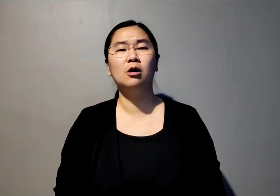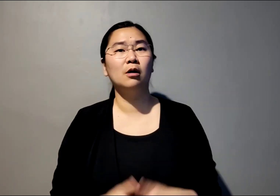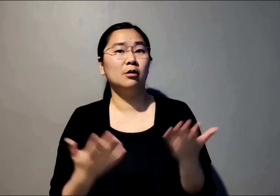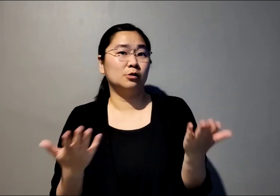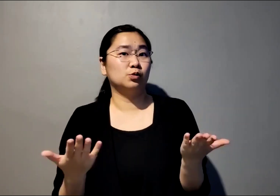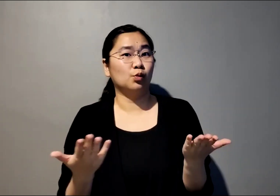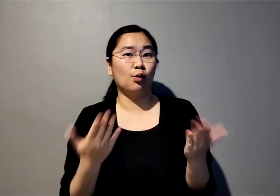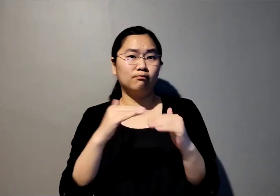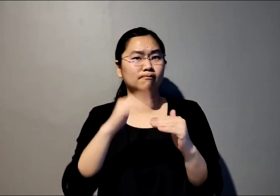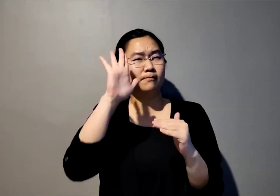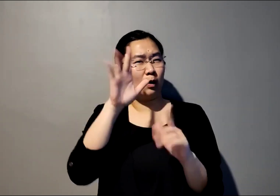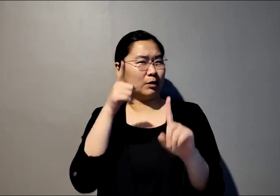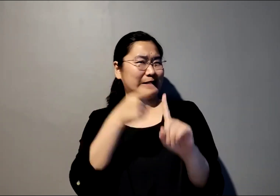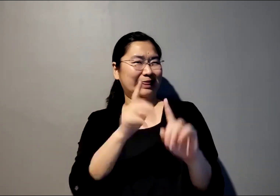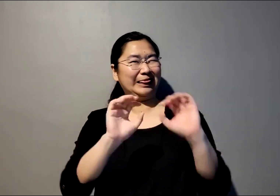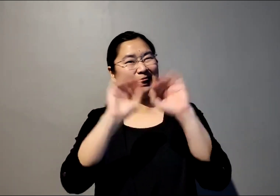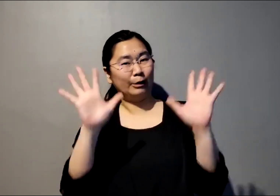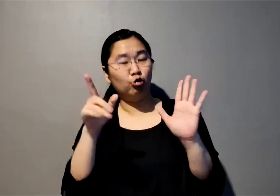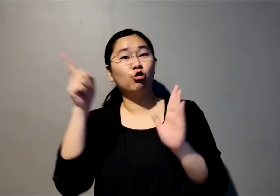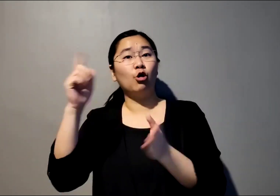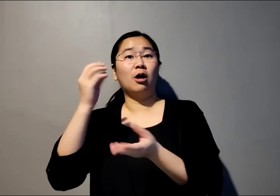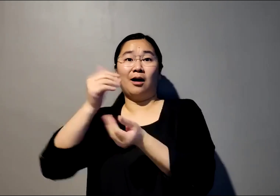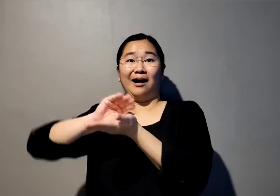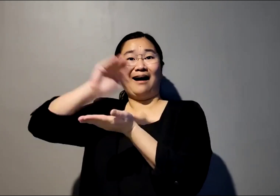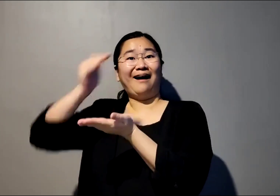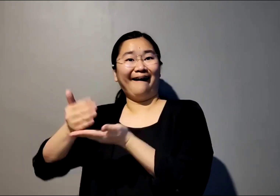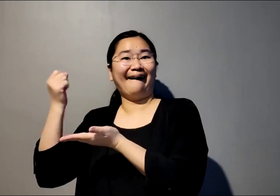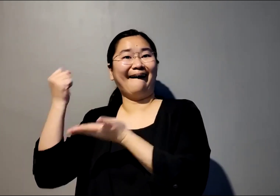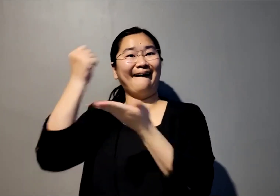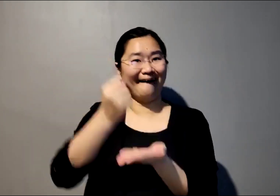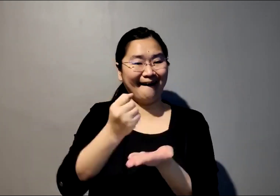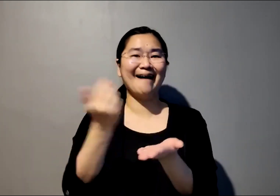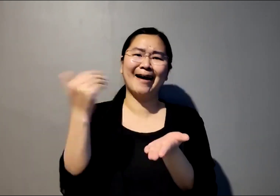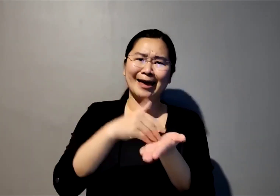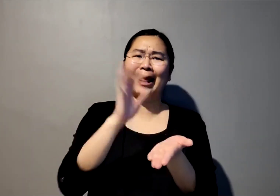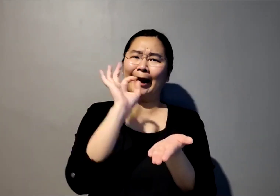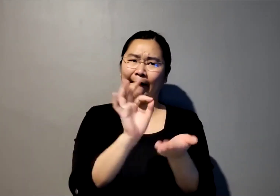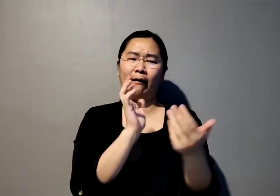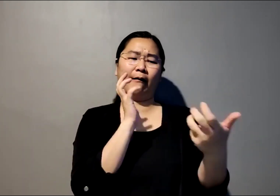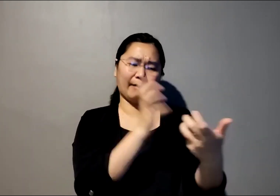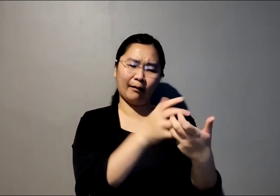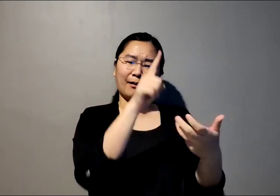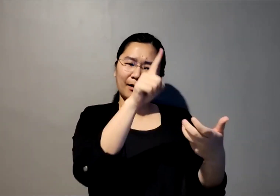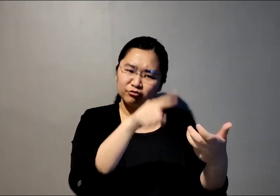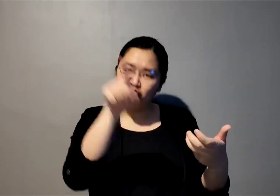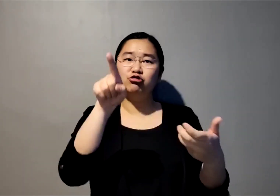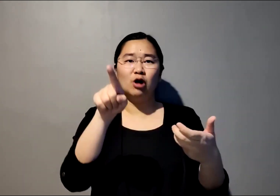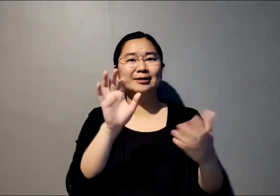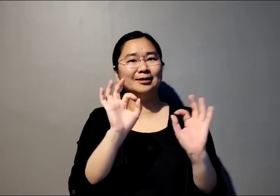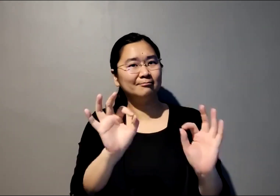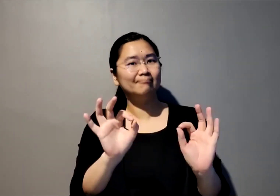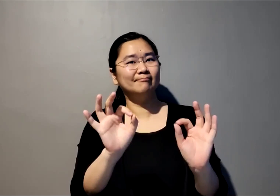I would say maybe sometimes unintentionally, sometimes maybe due to the lack of common understanding about